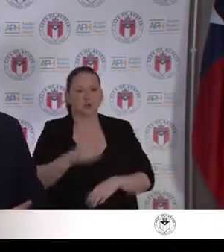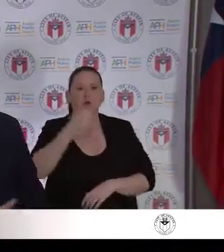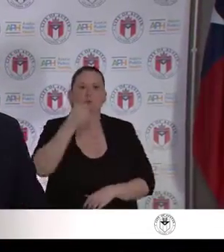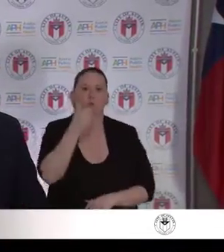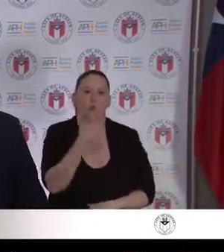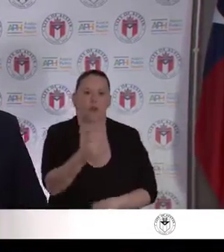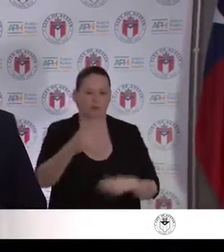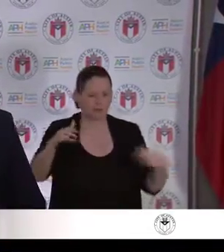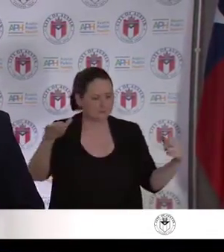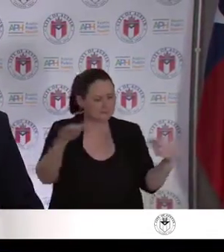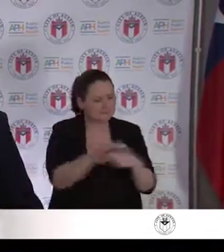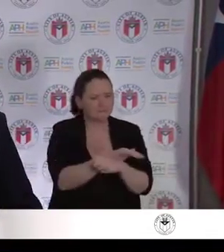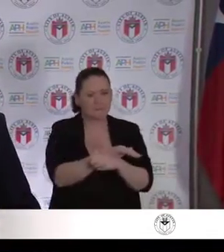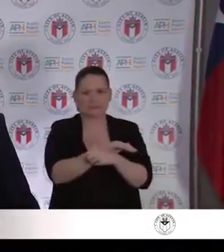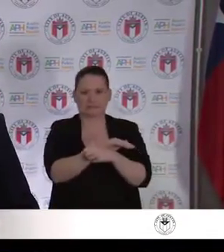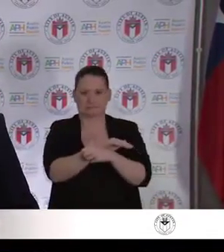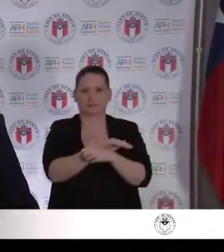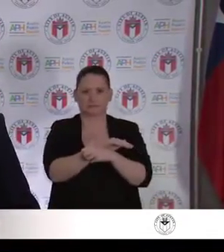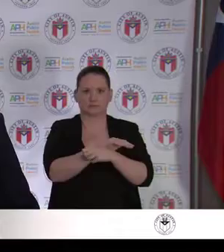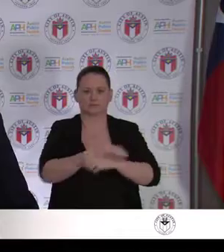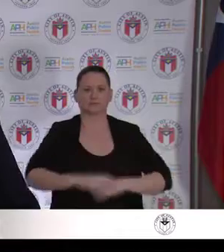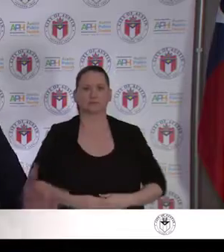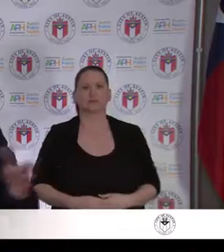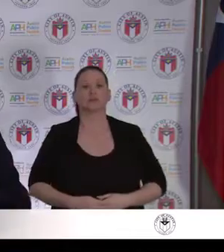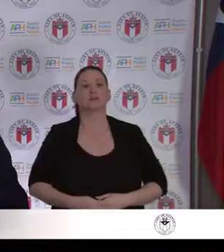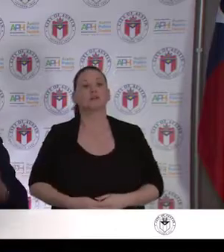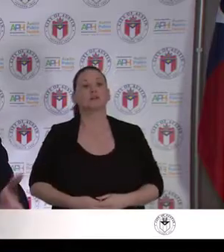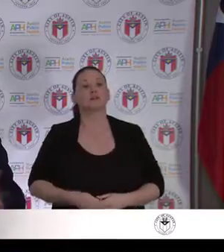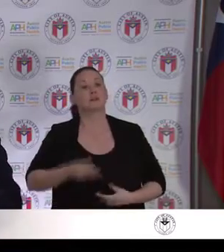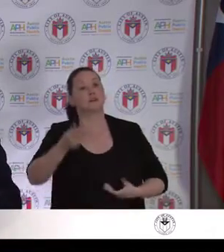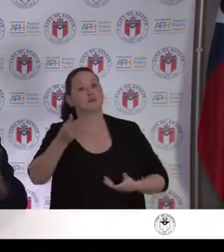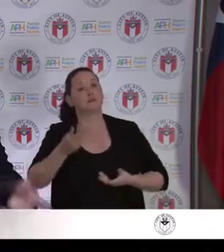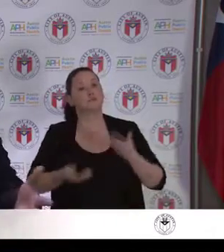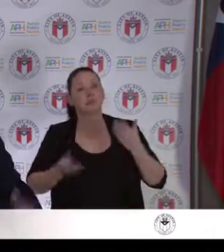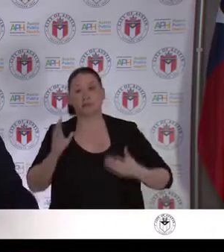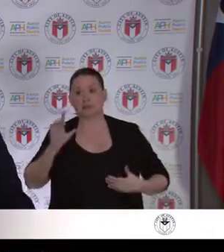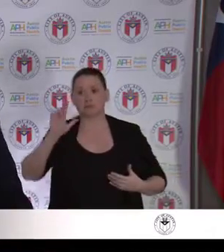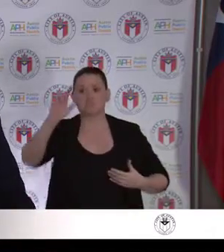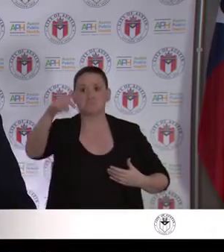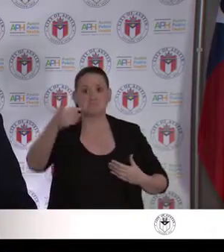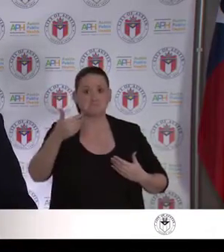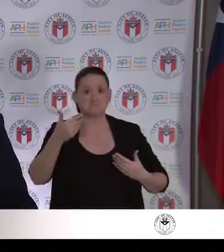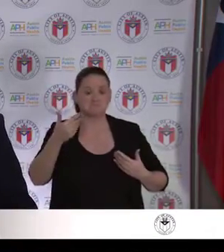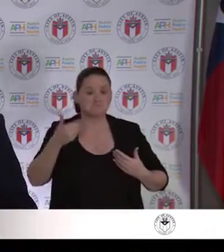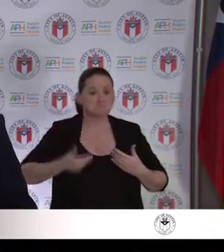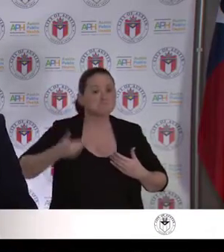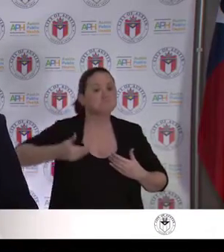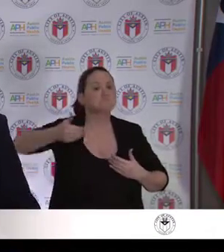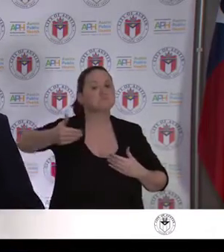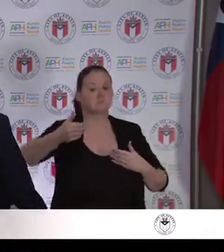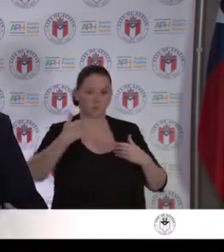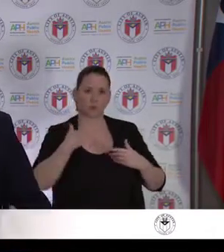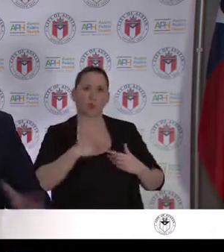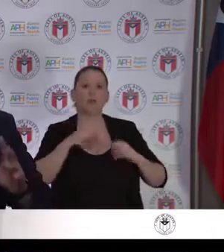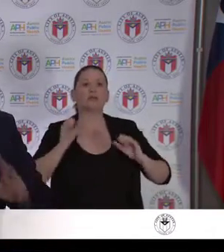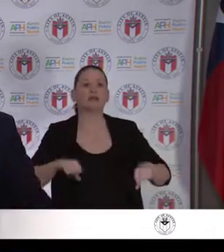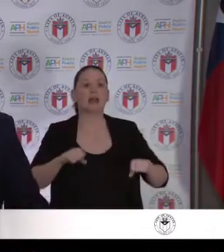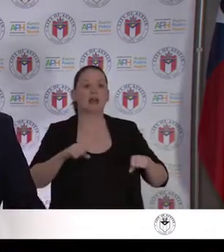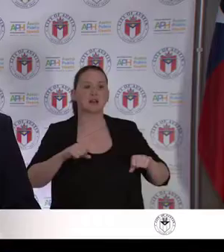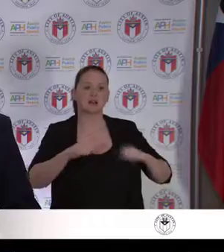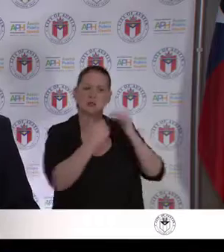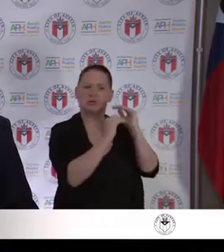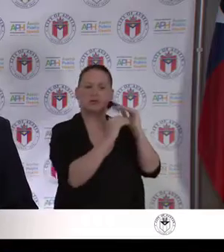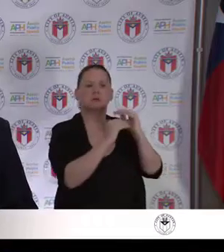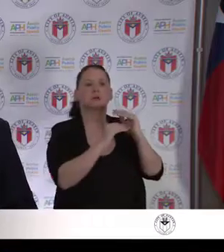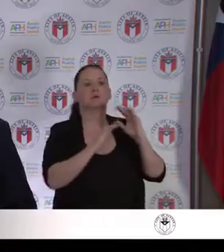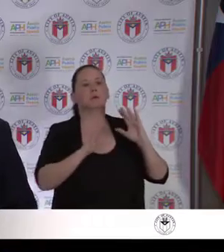as completely as we can possibly do that. There may become a time in the future where we're able to let